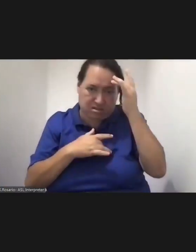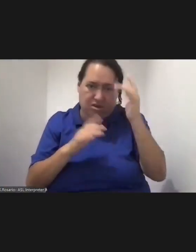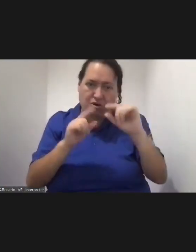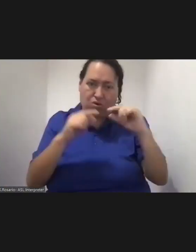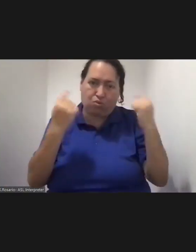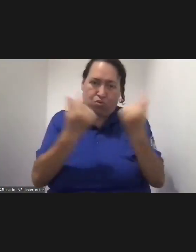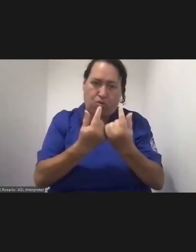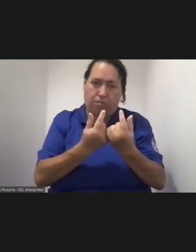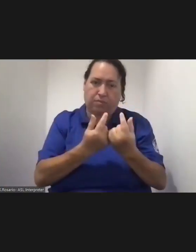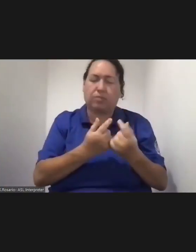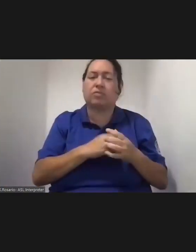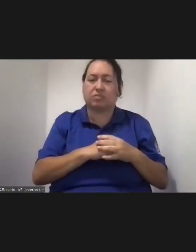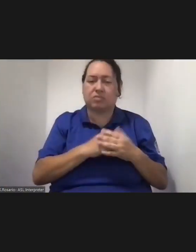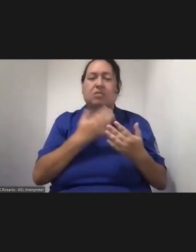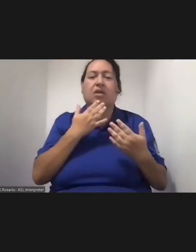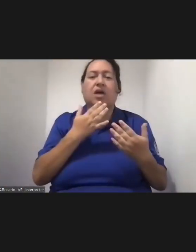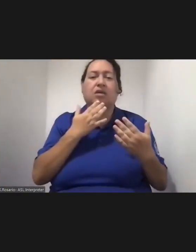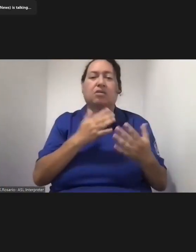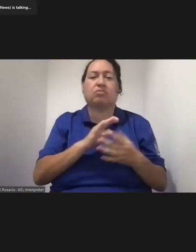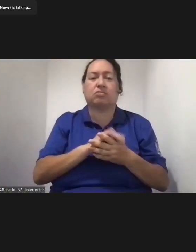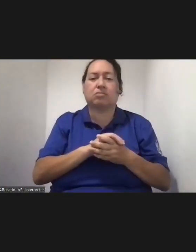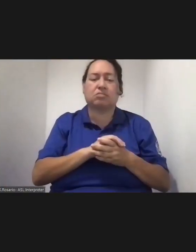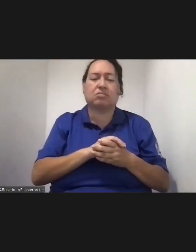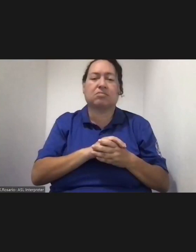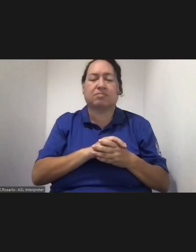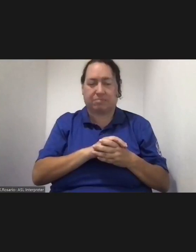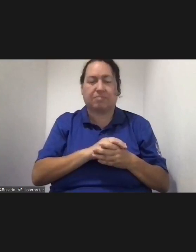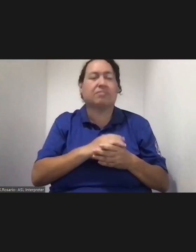Thank you. All right, thank you.